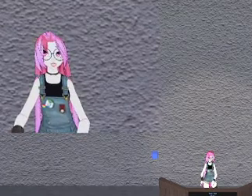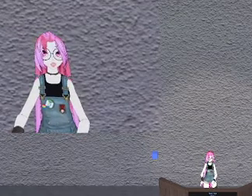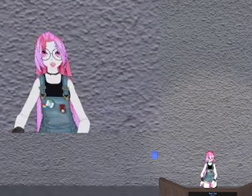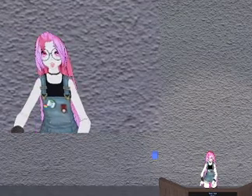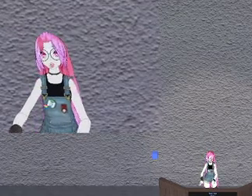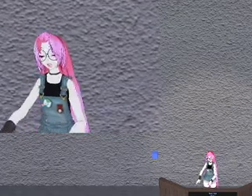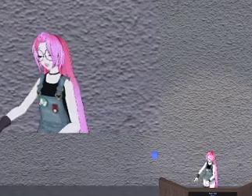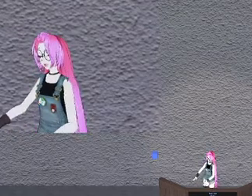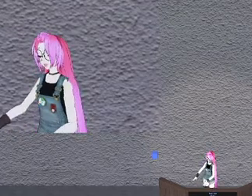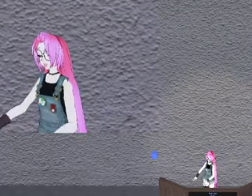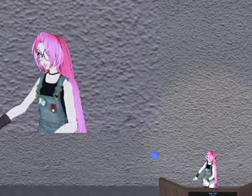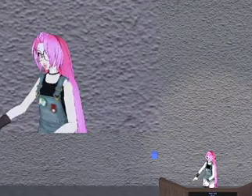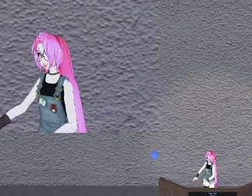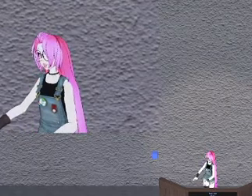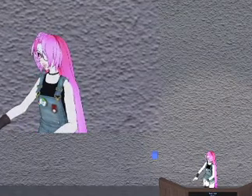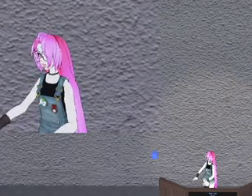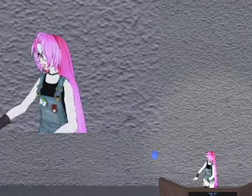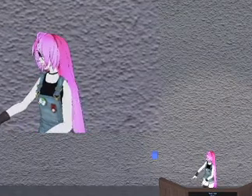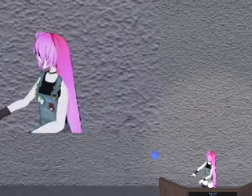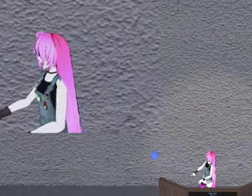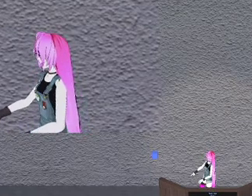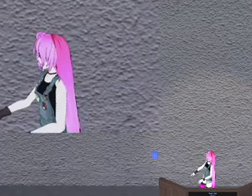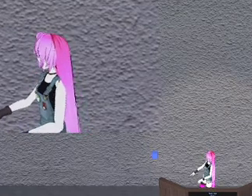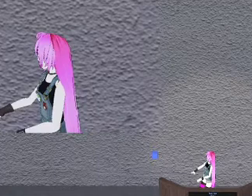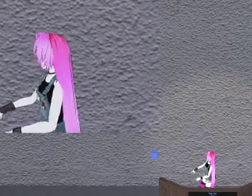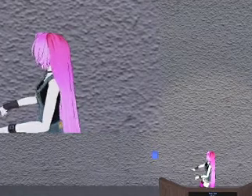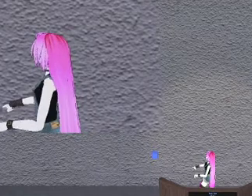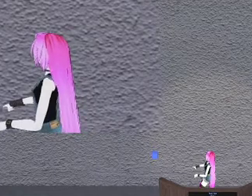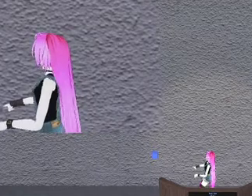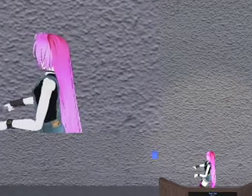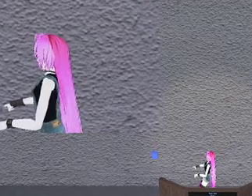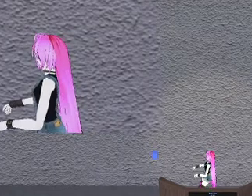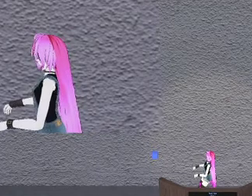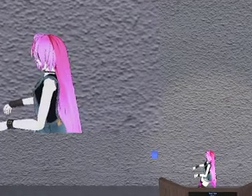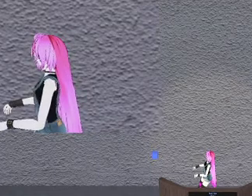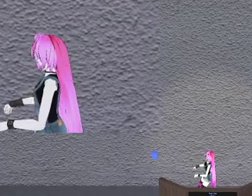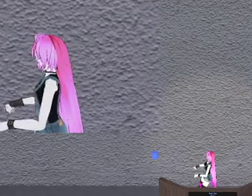questions? I'm gonna take like one or two, and then we could probably be done. Hi, James. What's up?